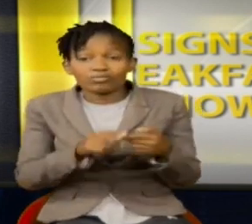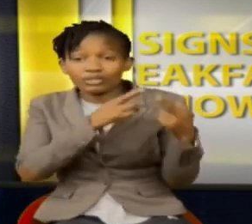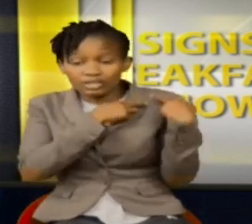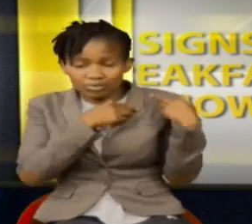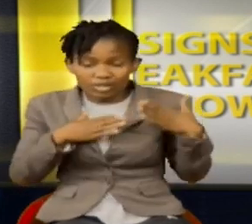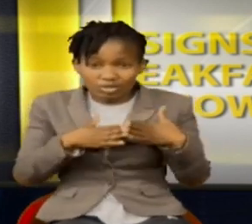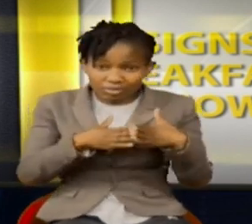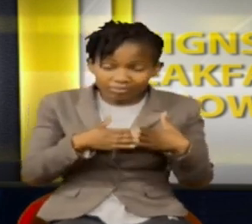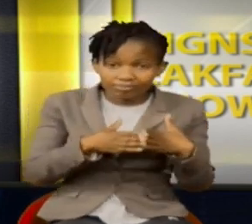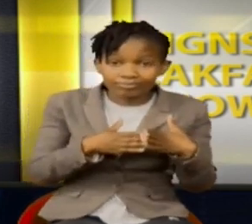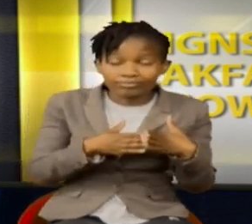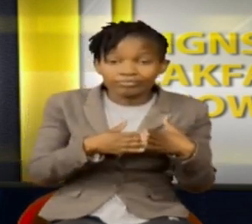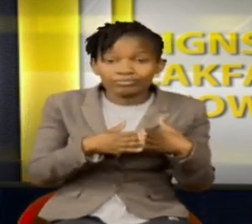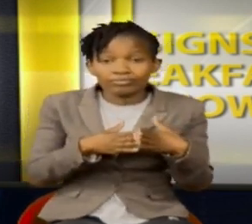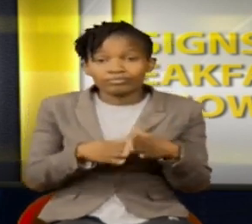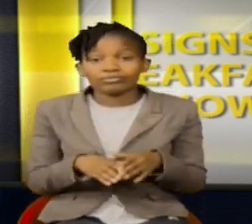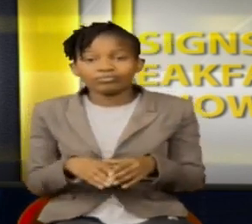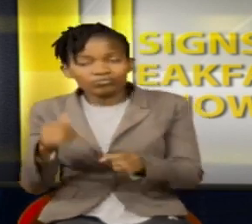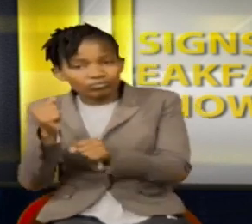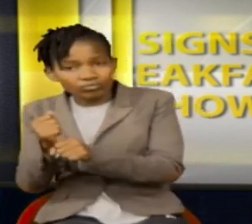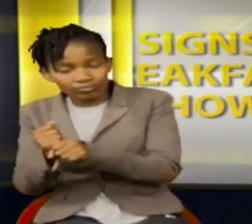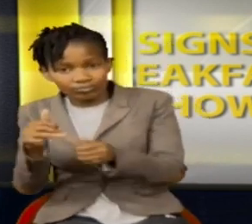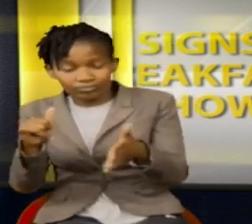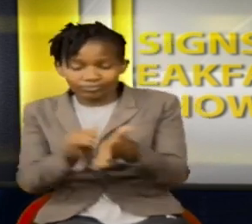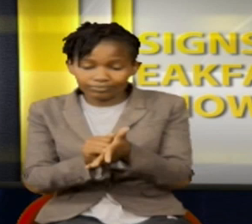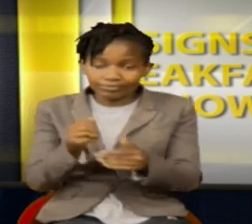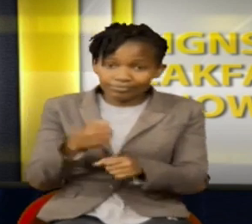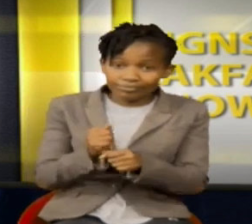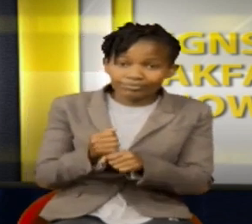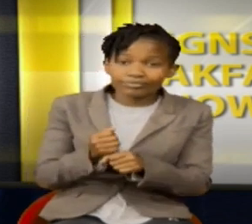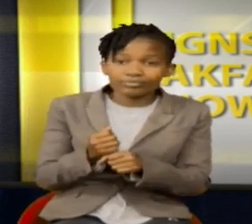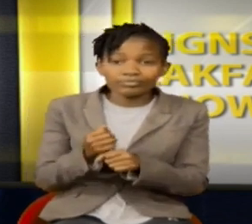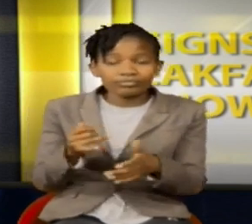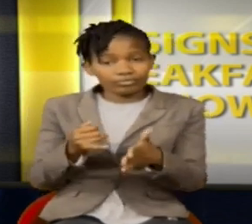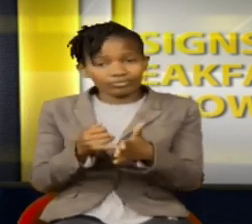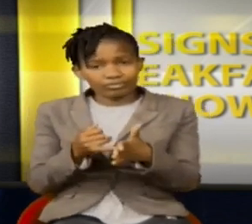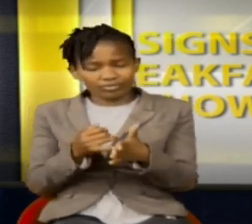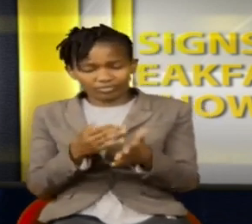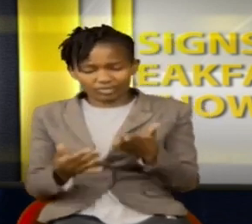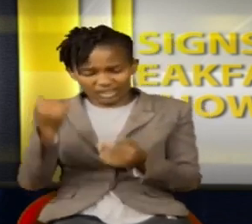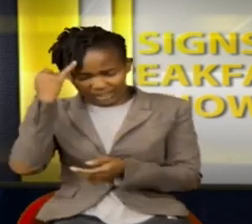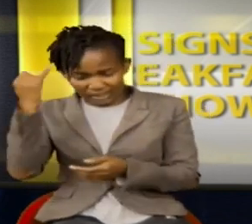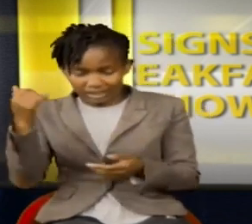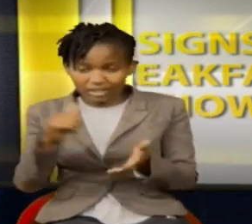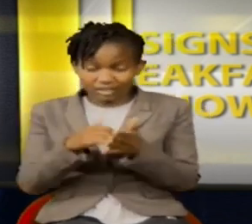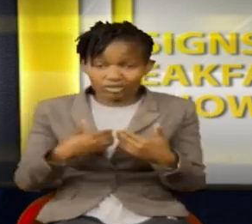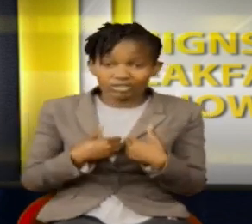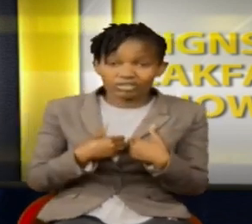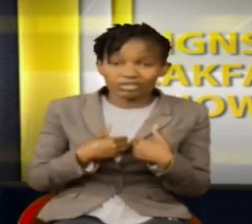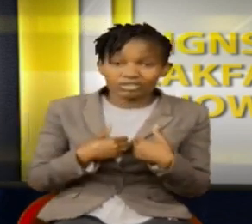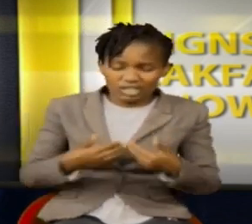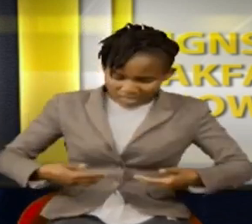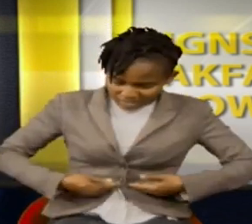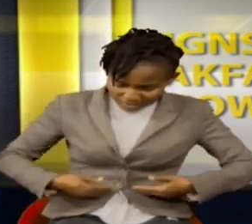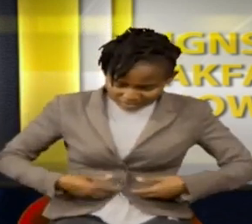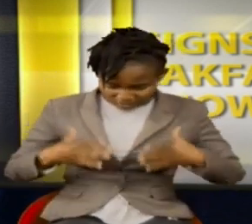responsible sexual behavior, the hustle, like, you know, coming up with ideas and stuff, like, as a stumbling block to young